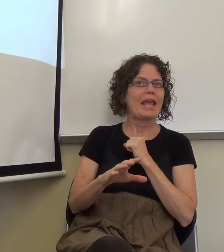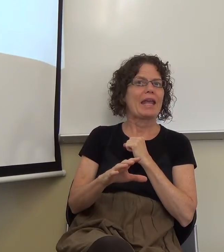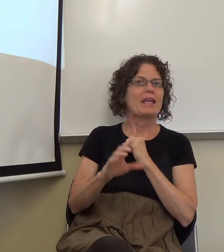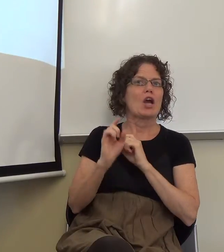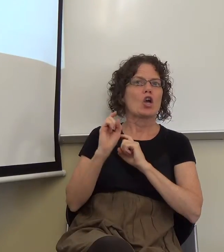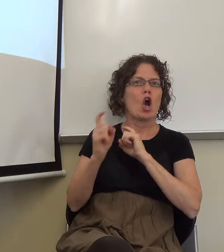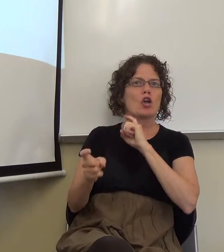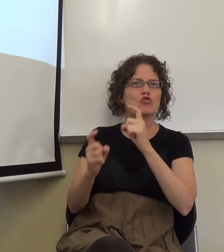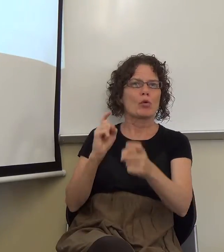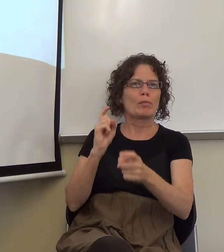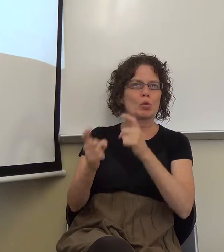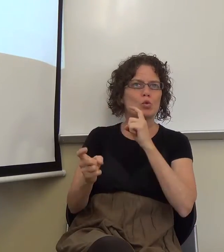contributions by